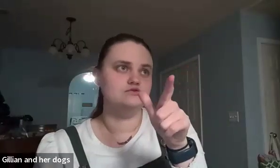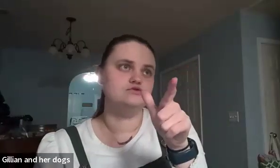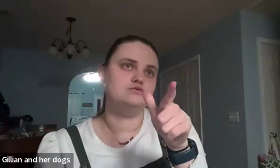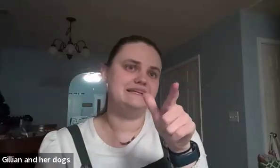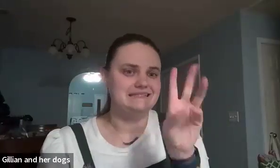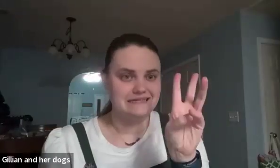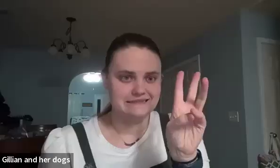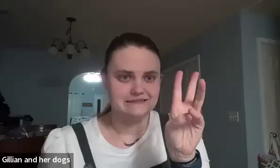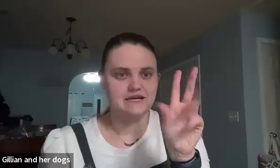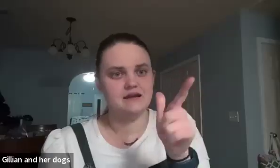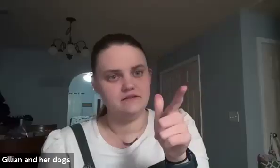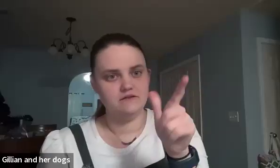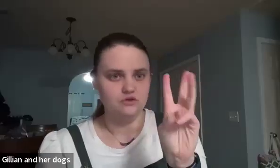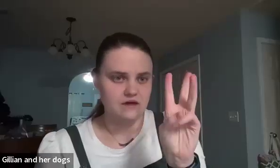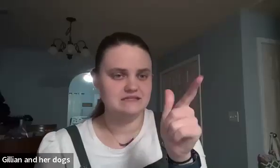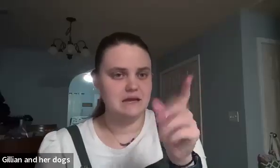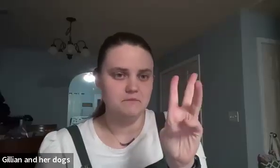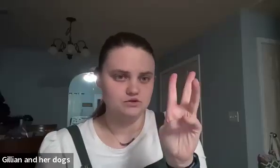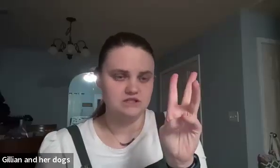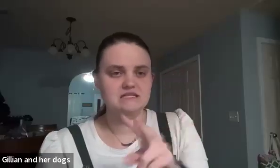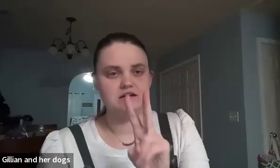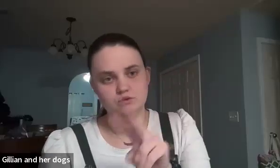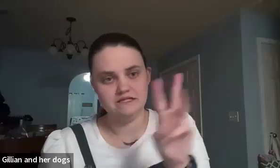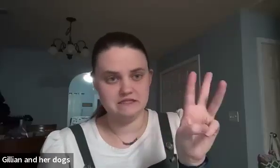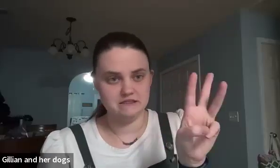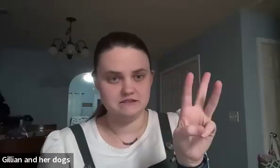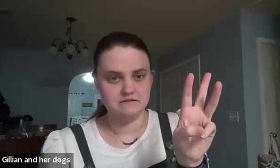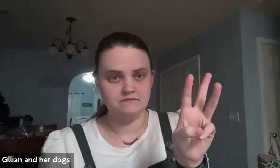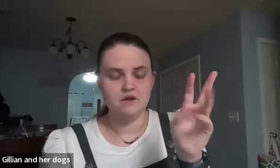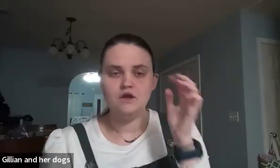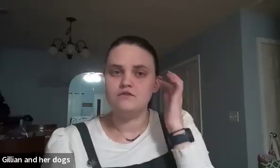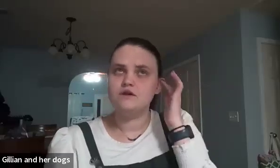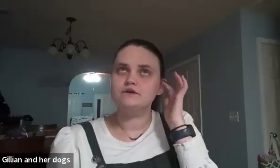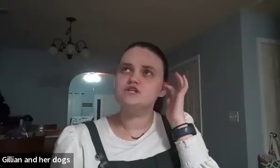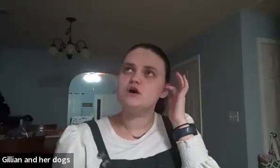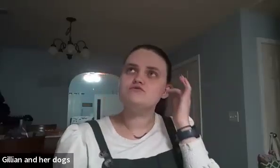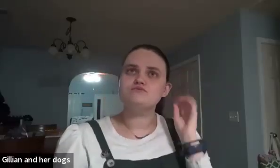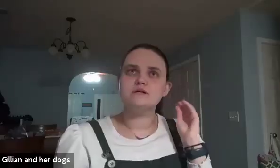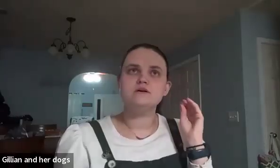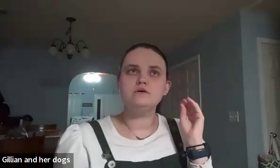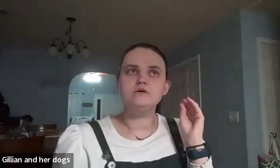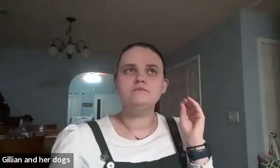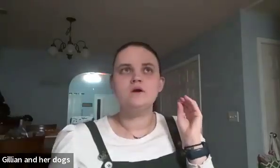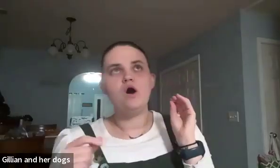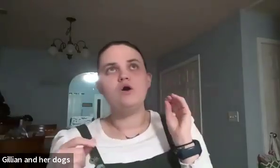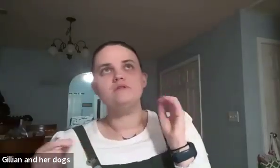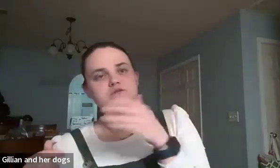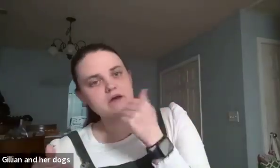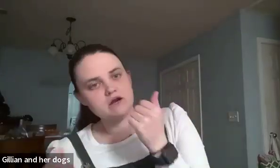do 26, that kind of thing. They'll do that same motion instead of 26. There is no real, oh, this one's better